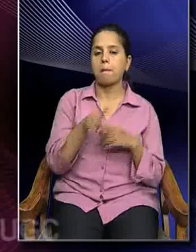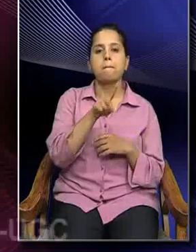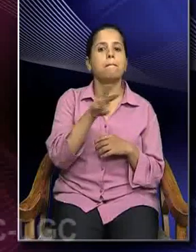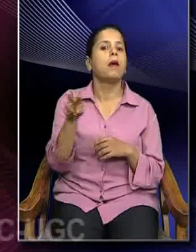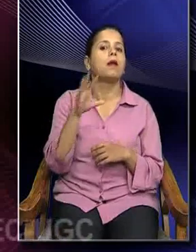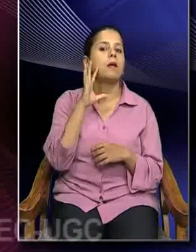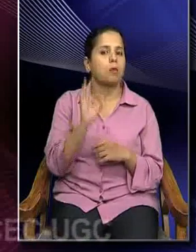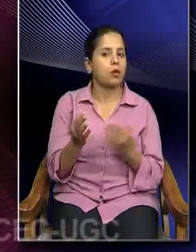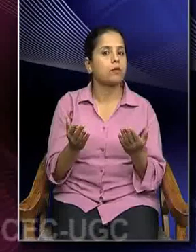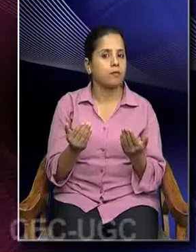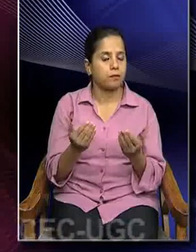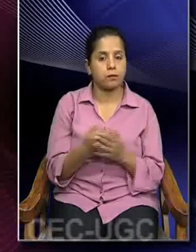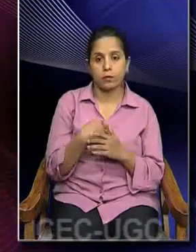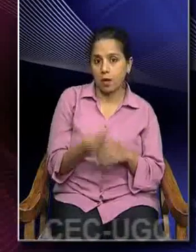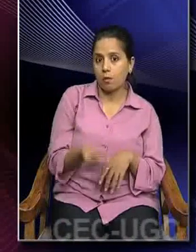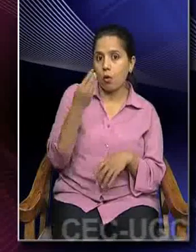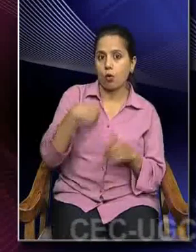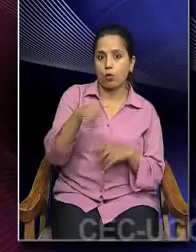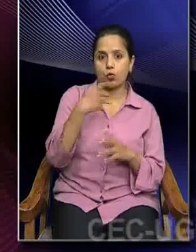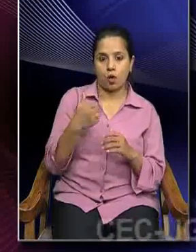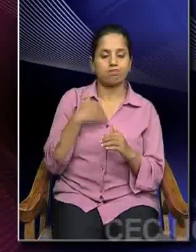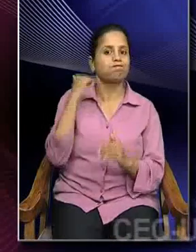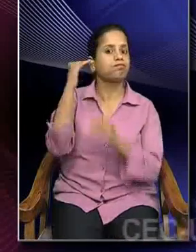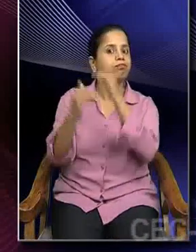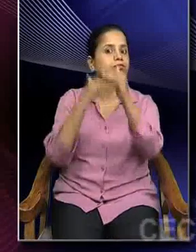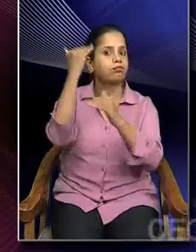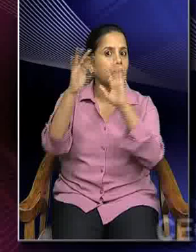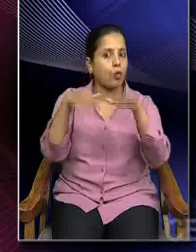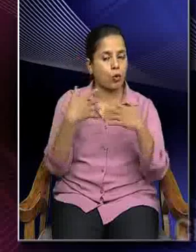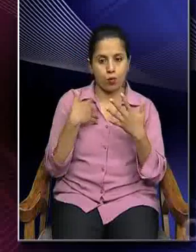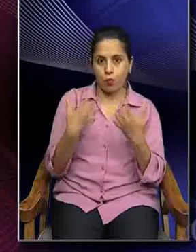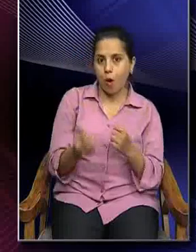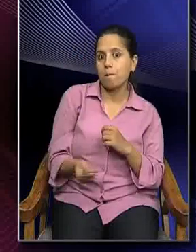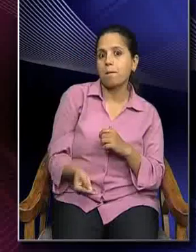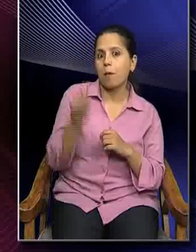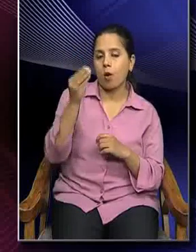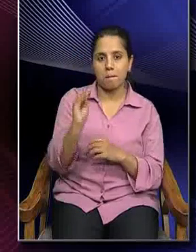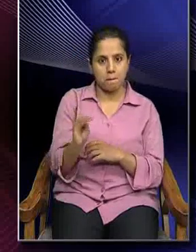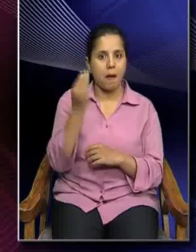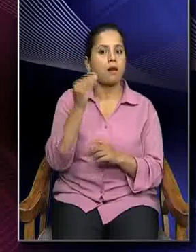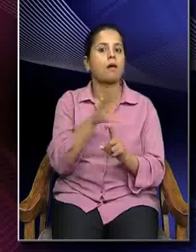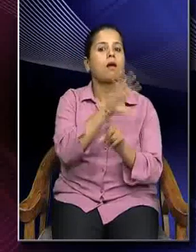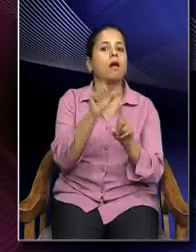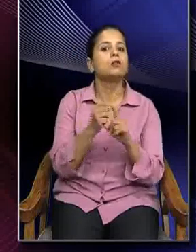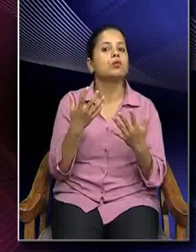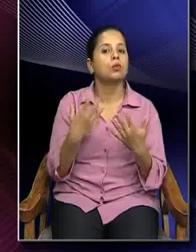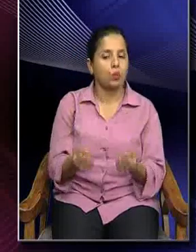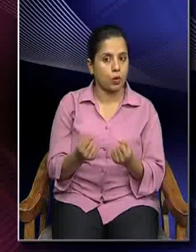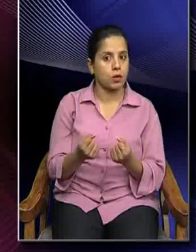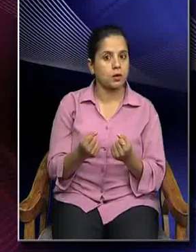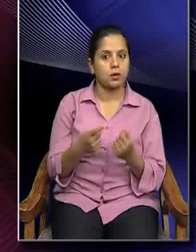meaningful. So, the more we want to progress or want to have a more better culture,